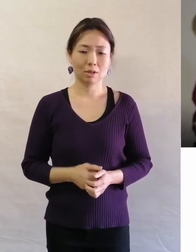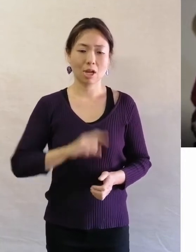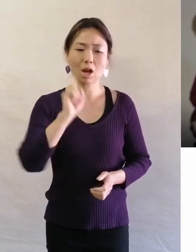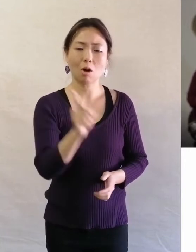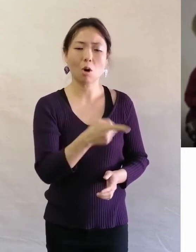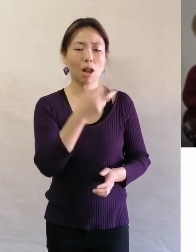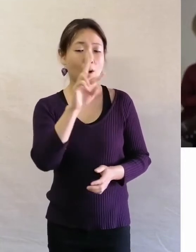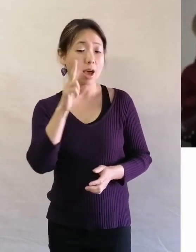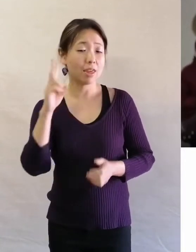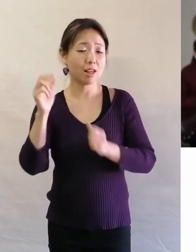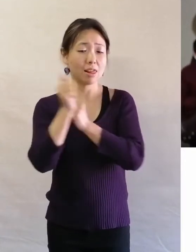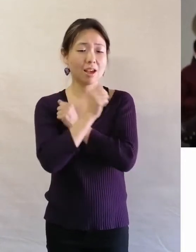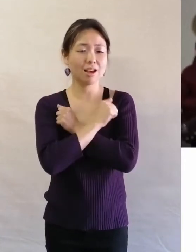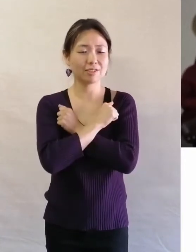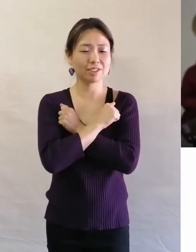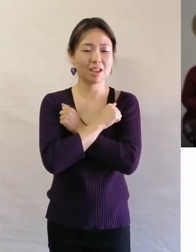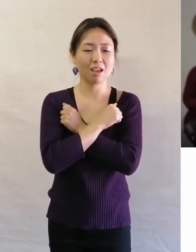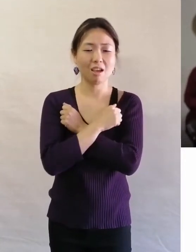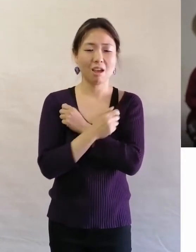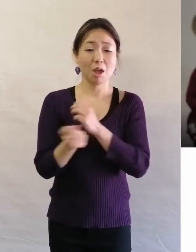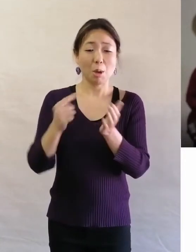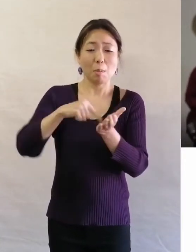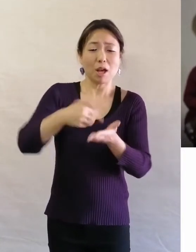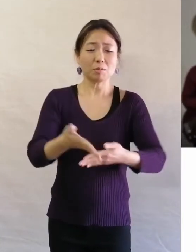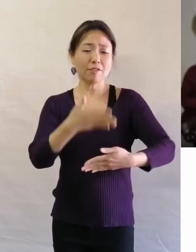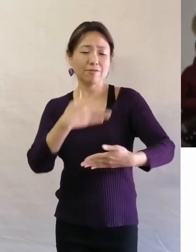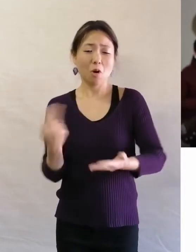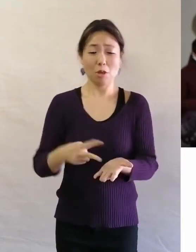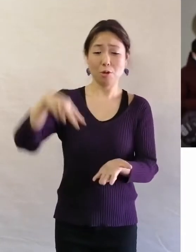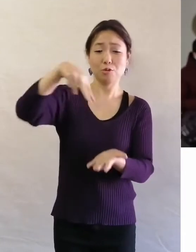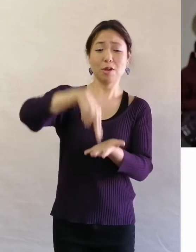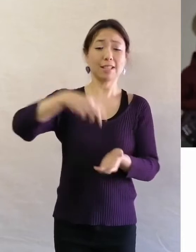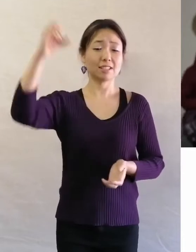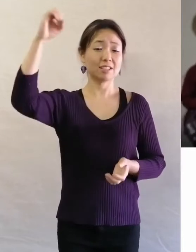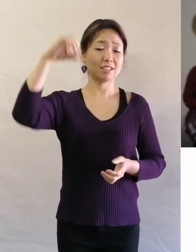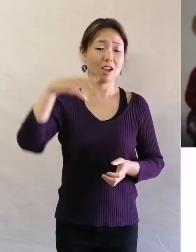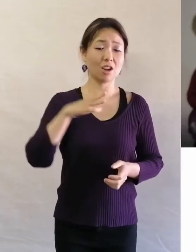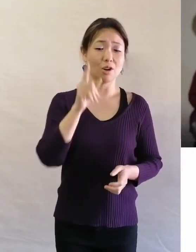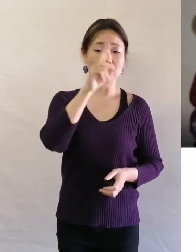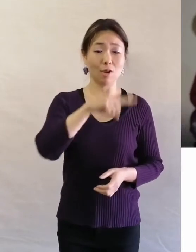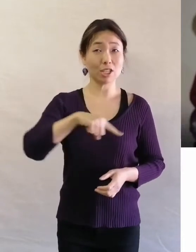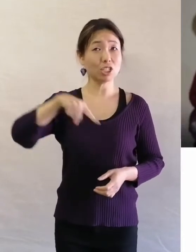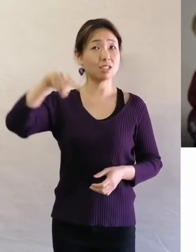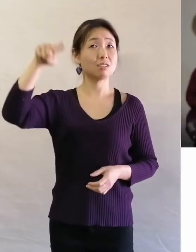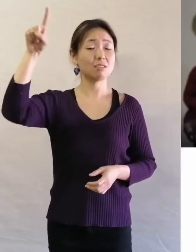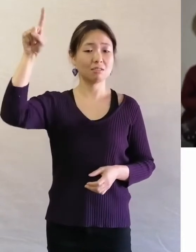and all our other loves pale before the risen Son